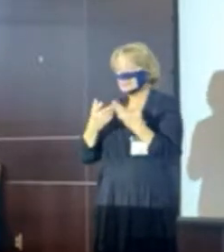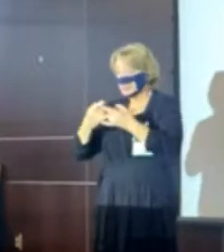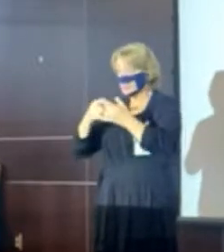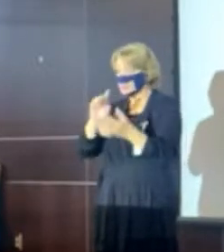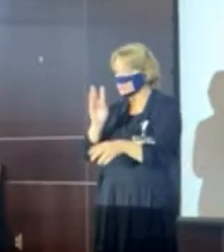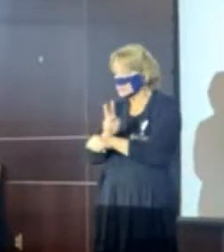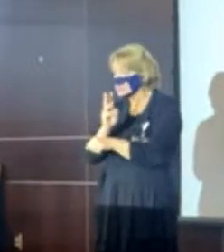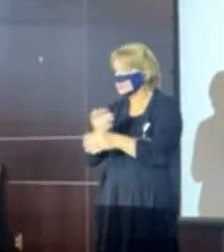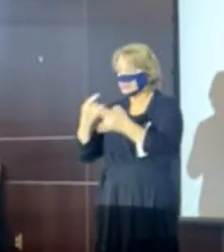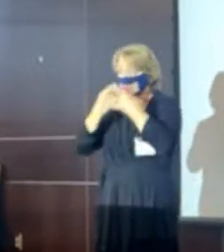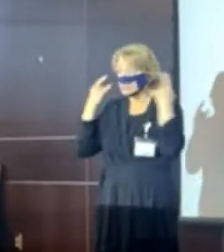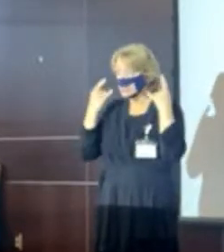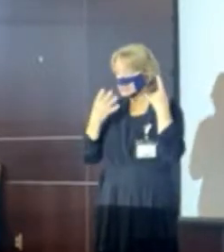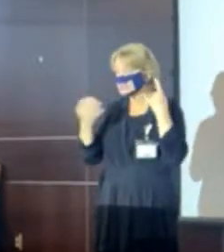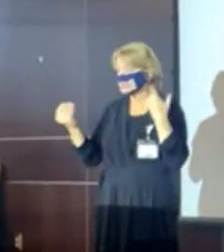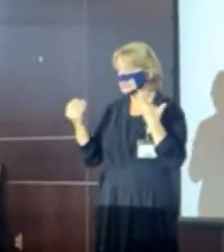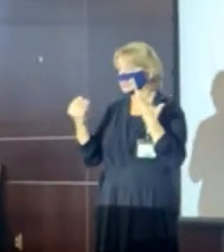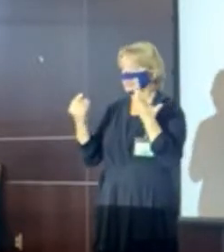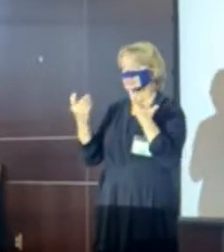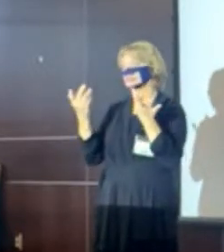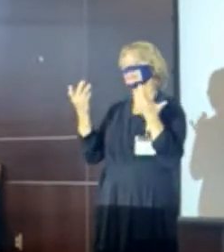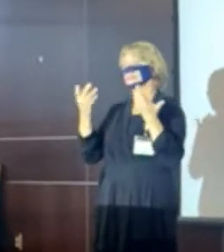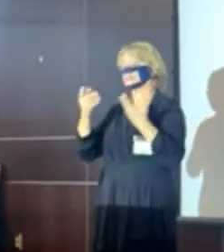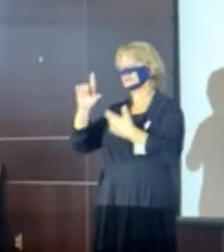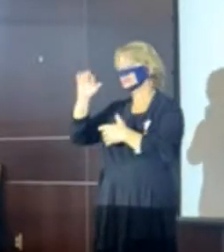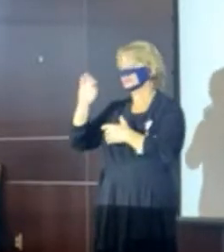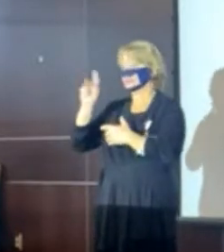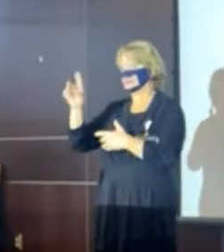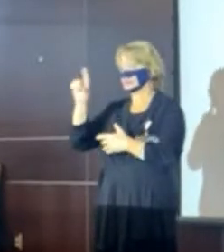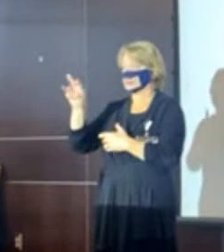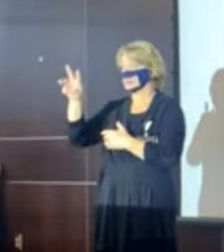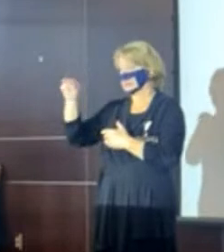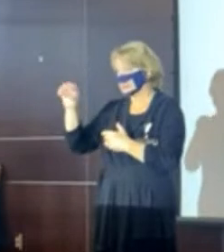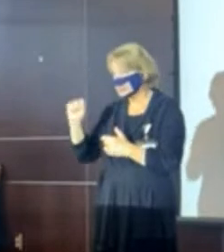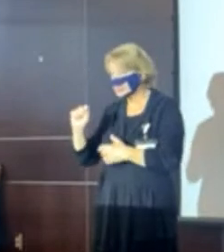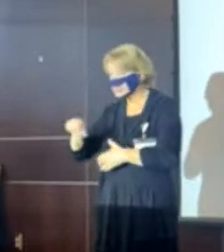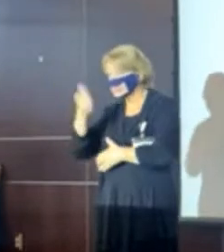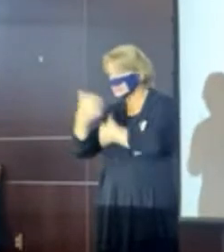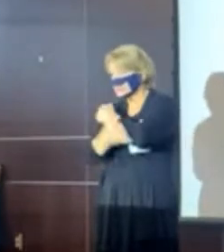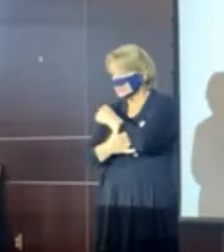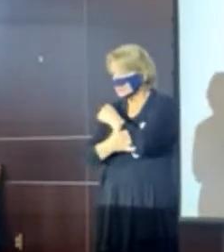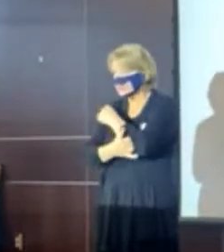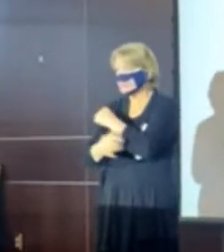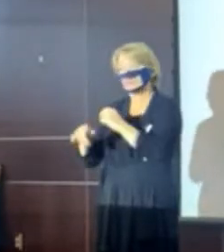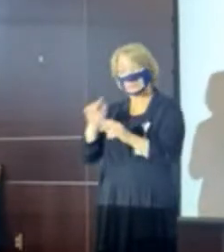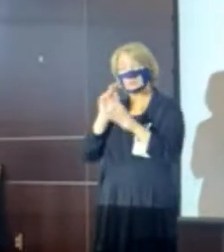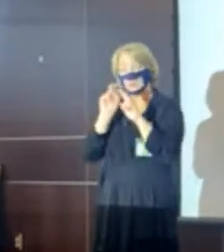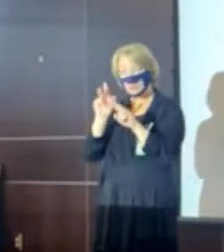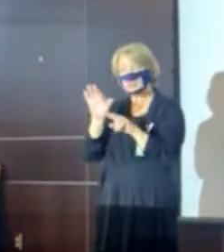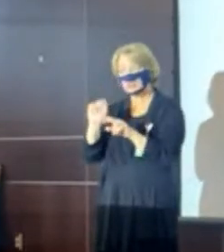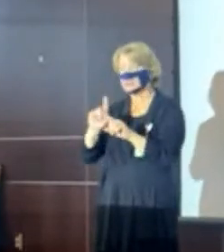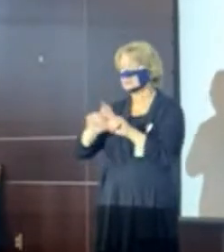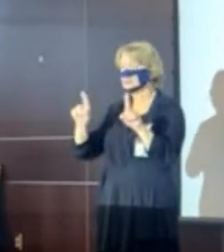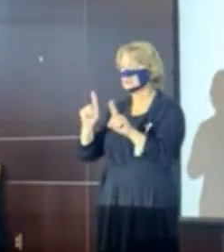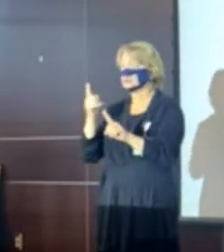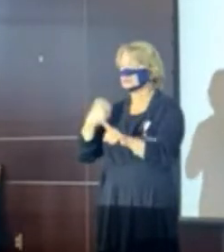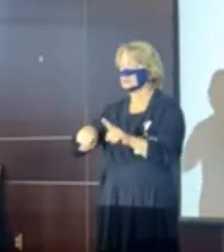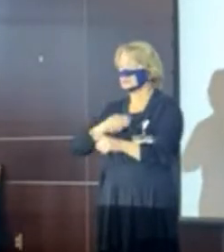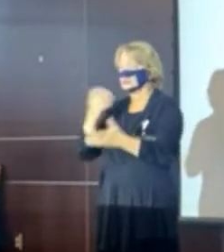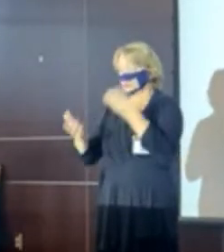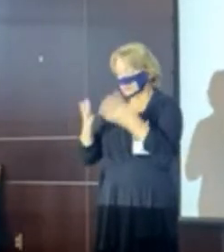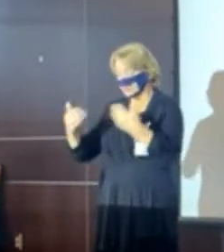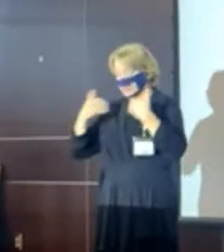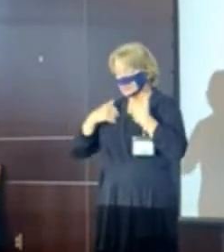in some of those countries. And so we're watching it, but I think we may have a very different picture of